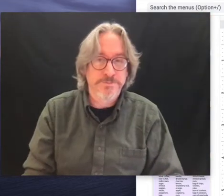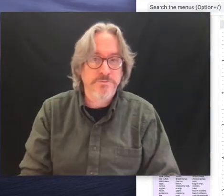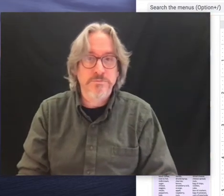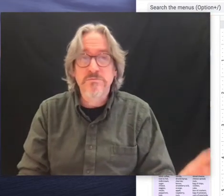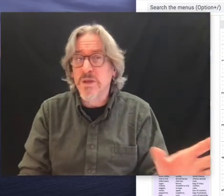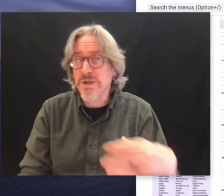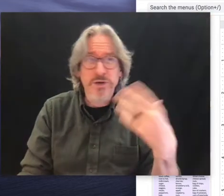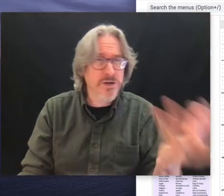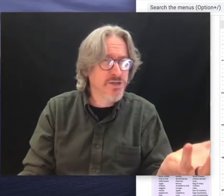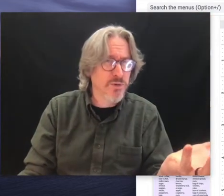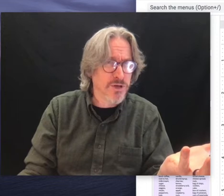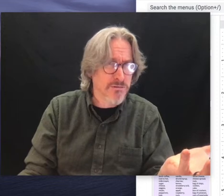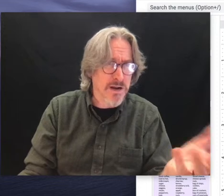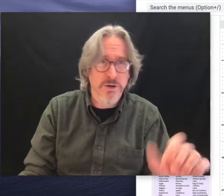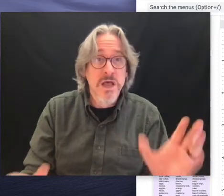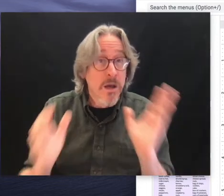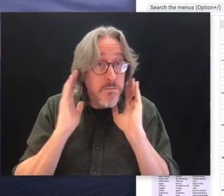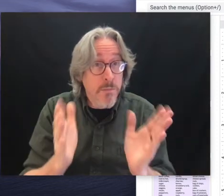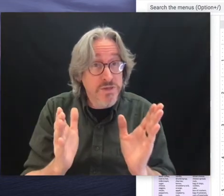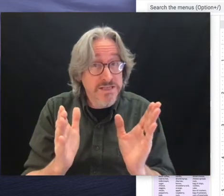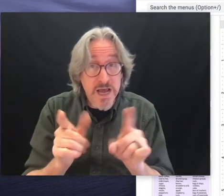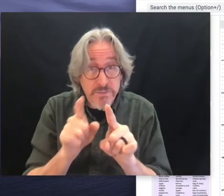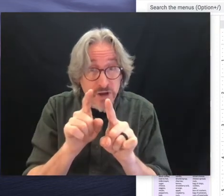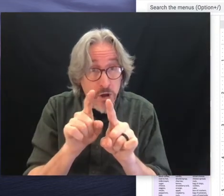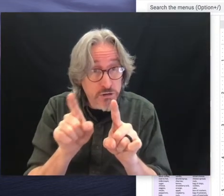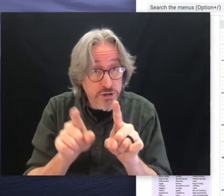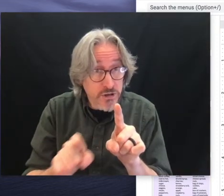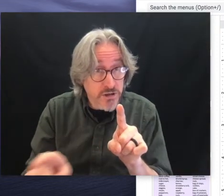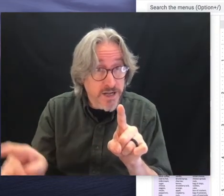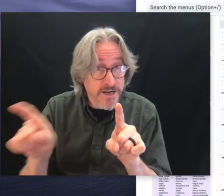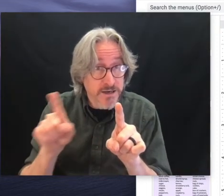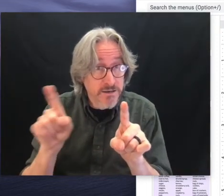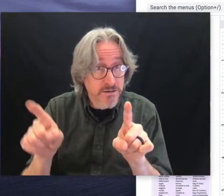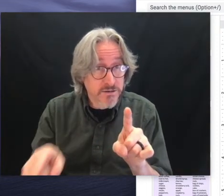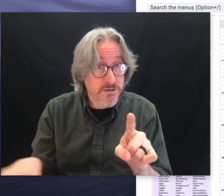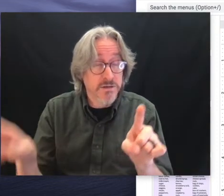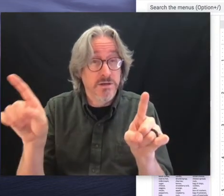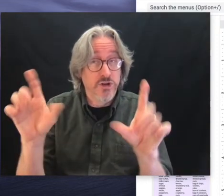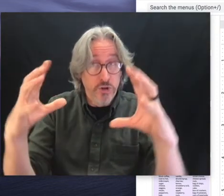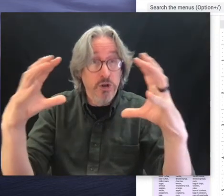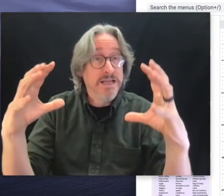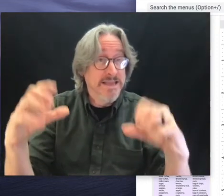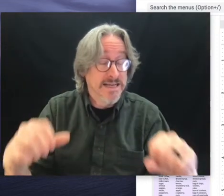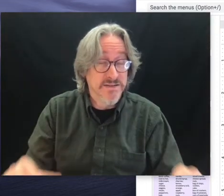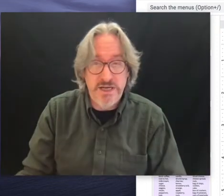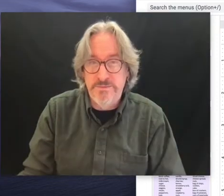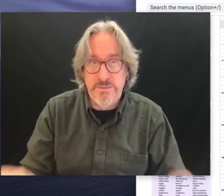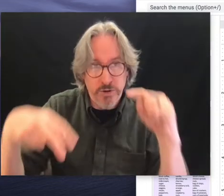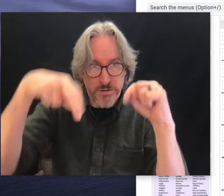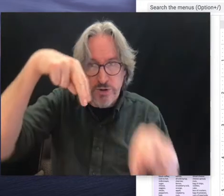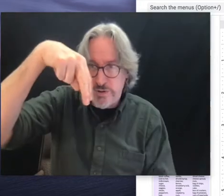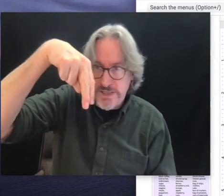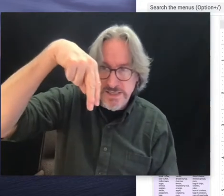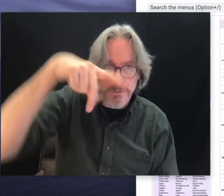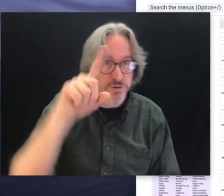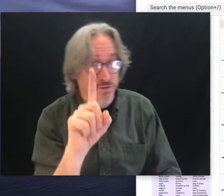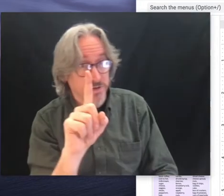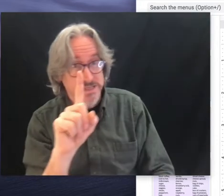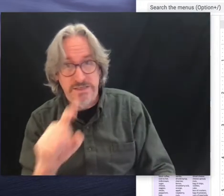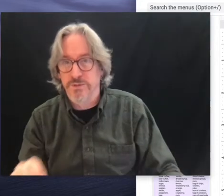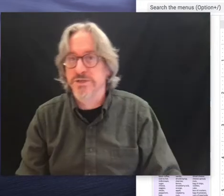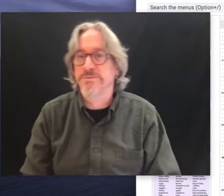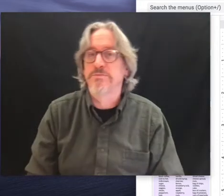ones. But you can also go look around. Most of the time, they all should look like the activity. With usually this is a